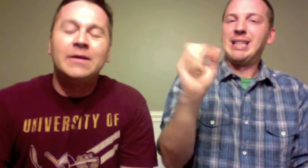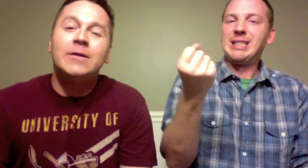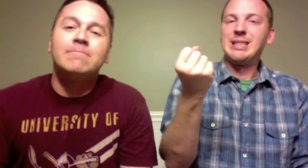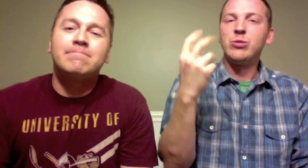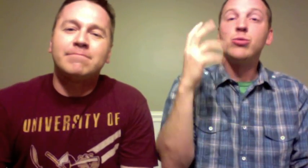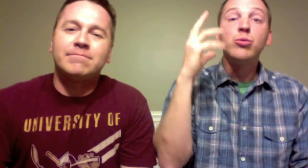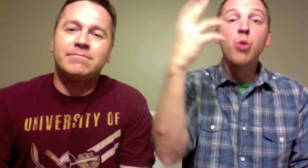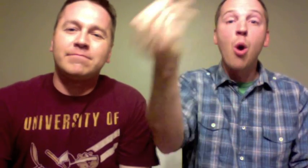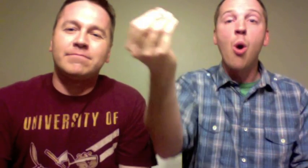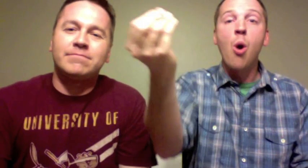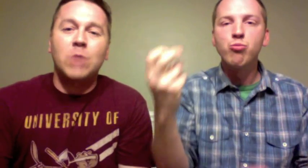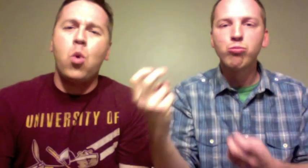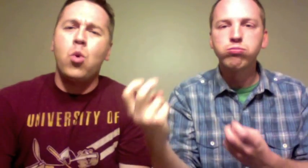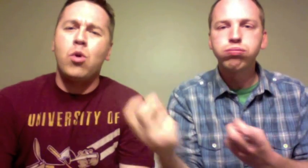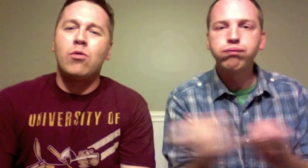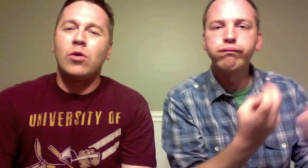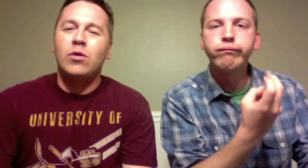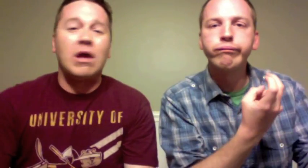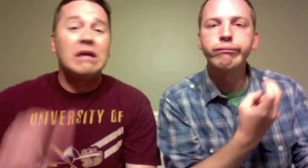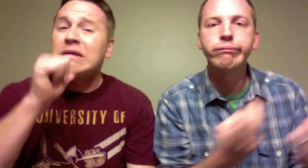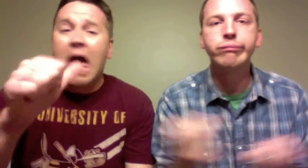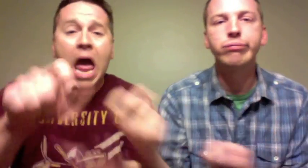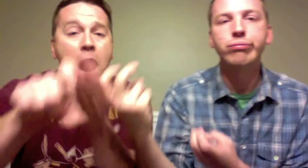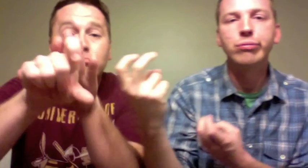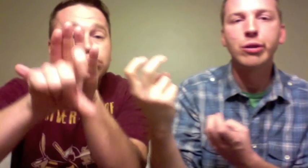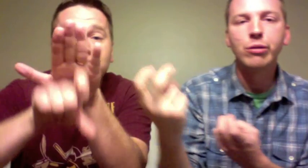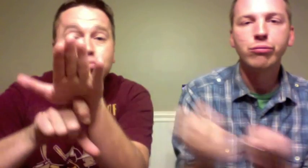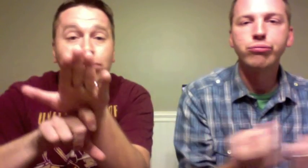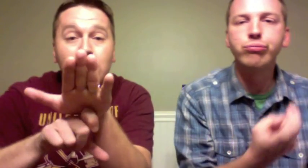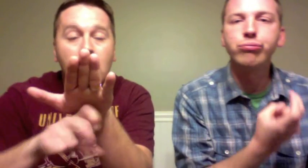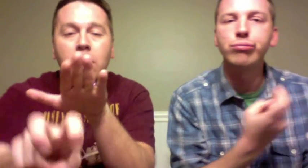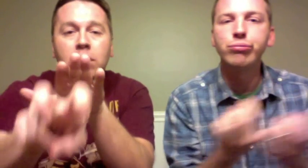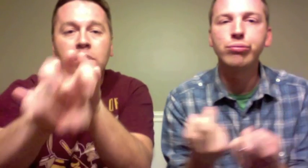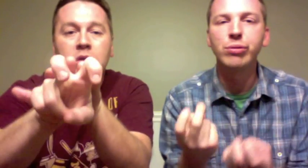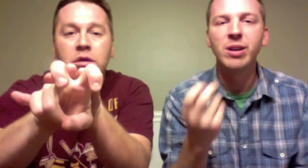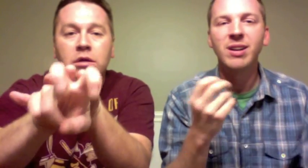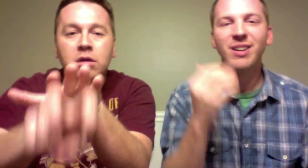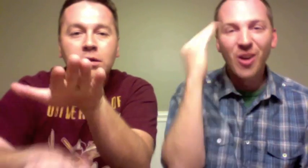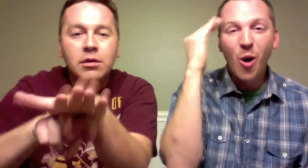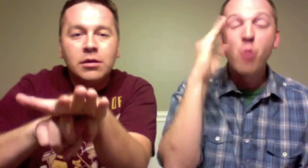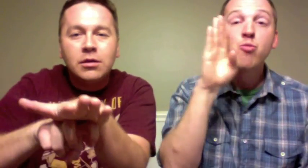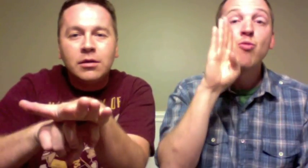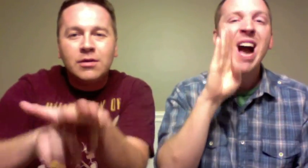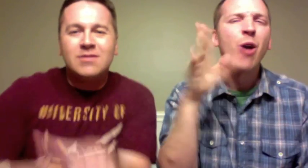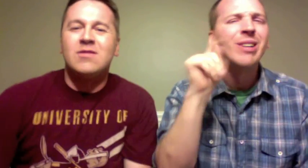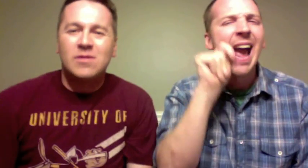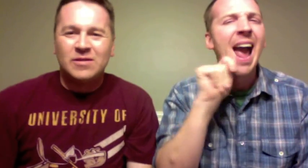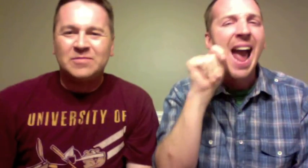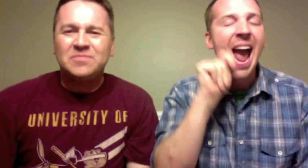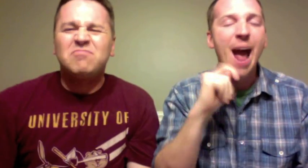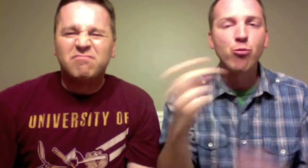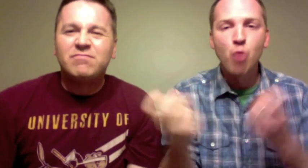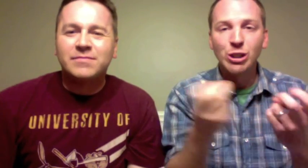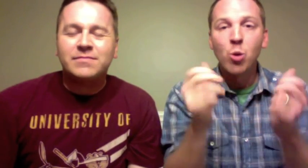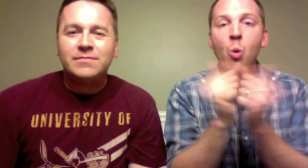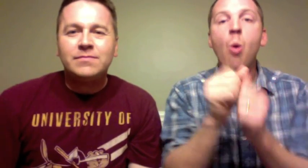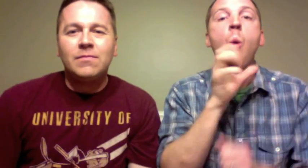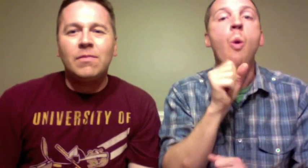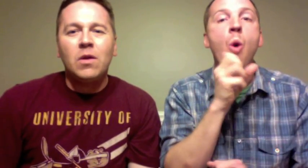in the 80s, you know what we would do is go roller skating. Not rollerblading, roller skating. Yeah, you know, there were like brown or tan roller skates with the